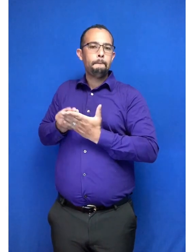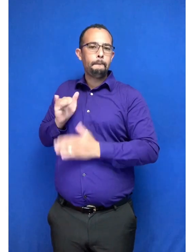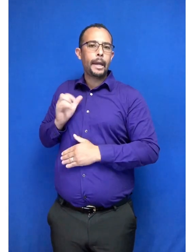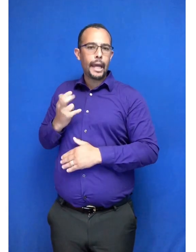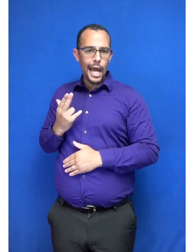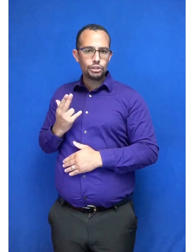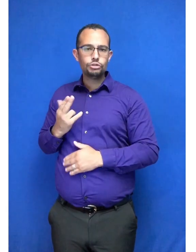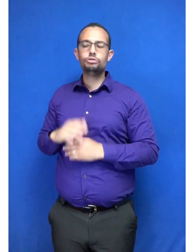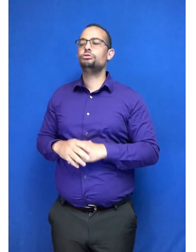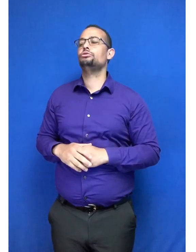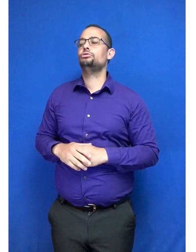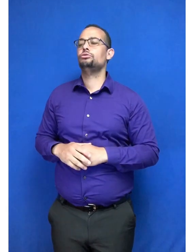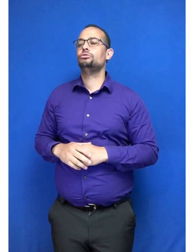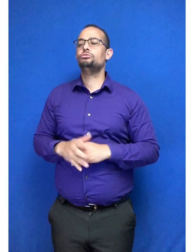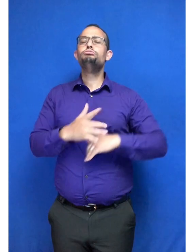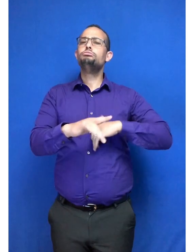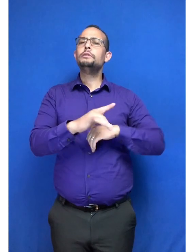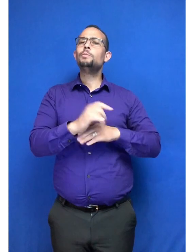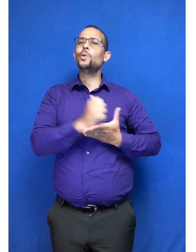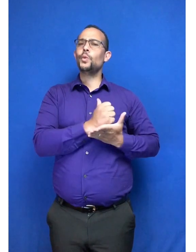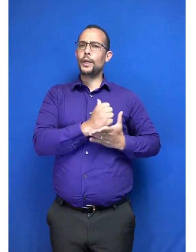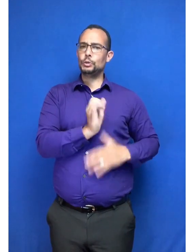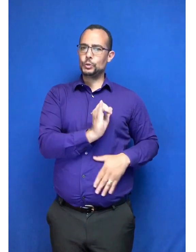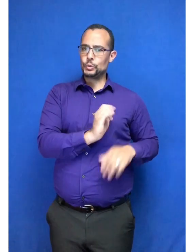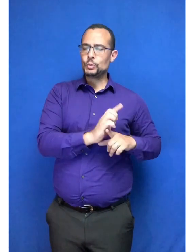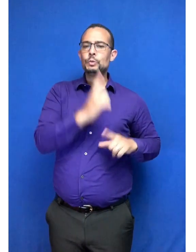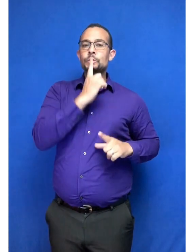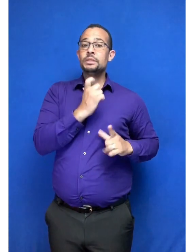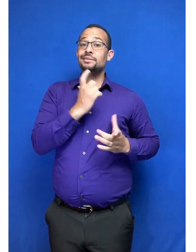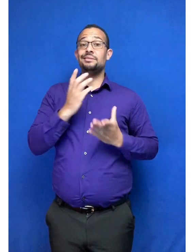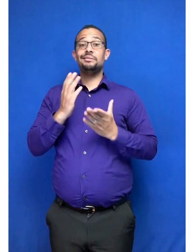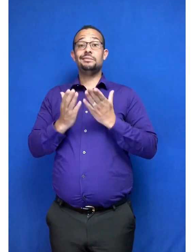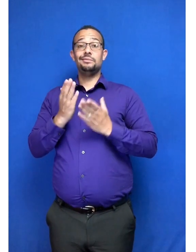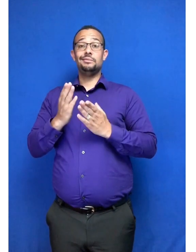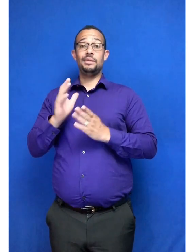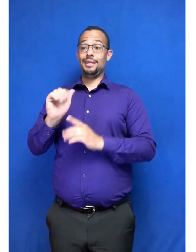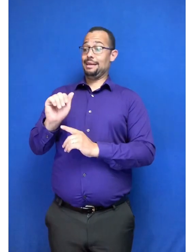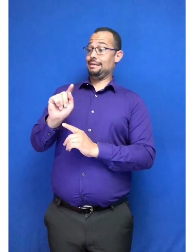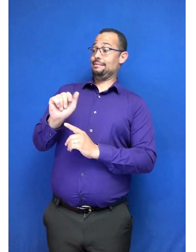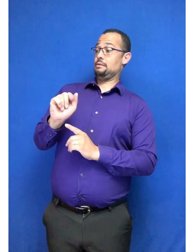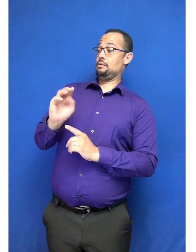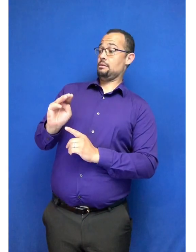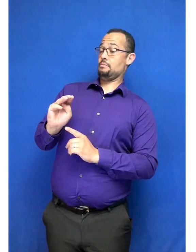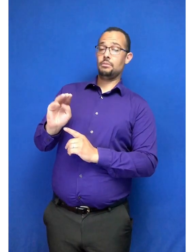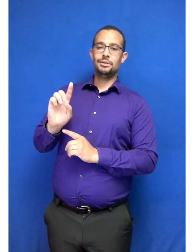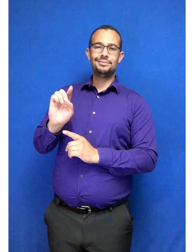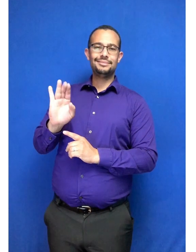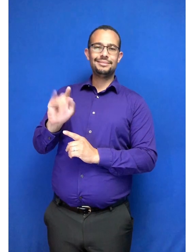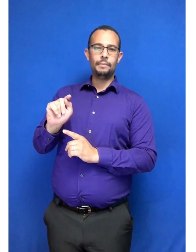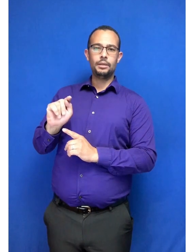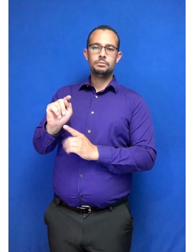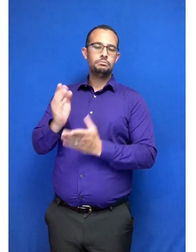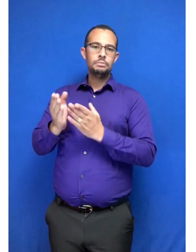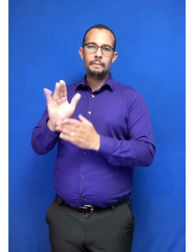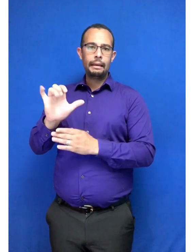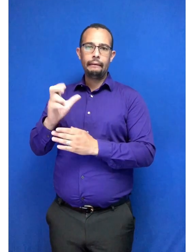Have some credit cards, because ATMs may be depleted, where you can go to the ATM